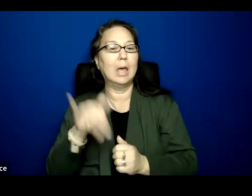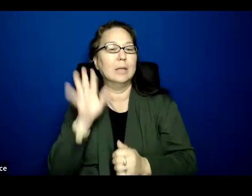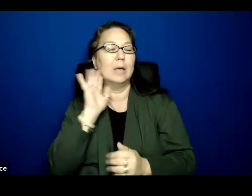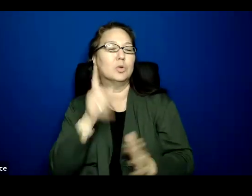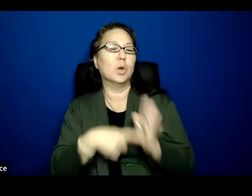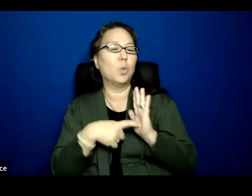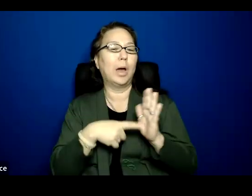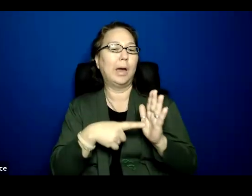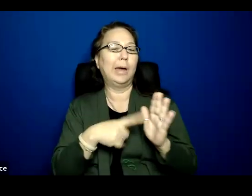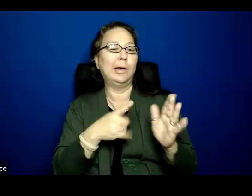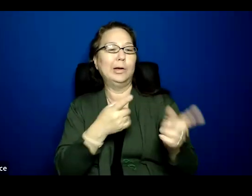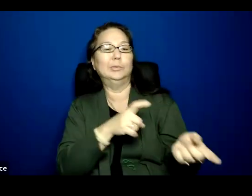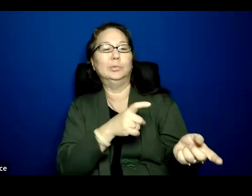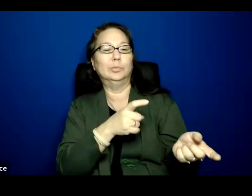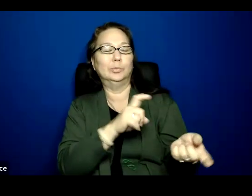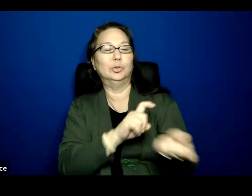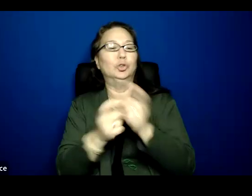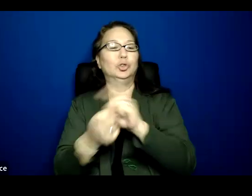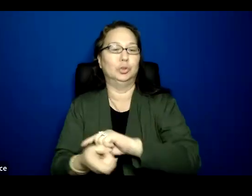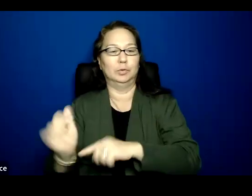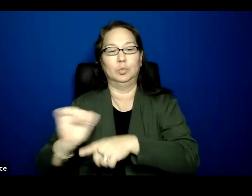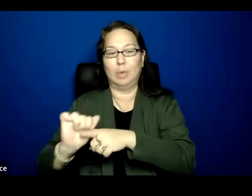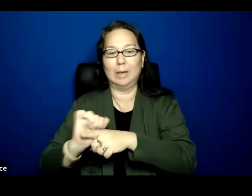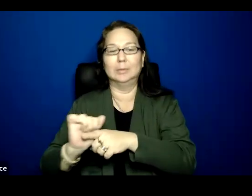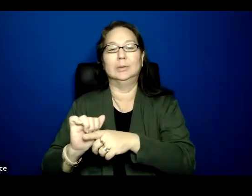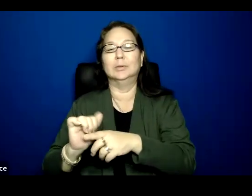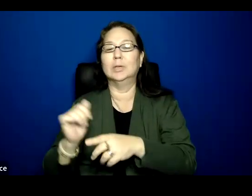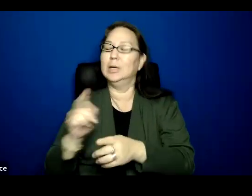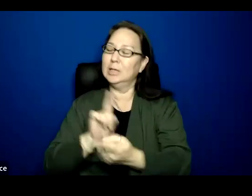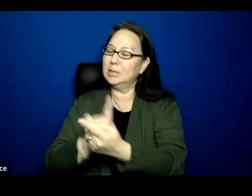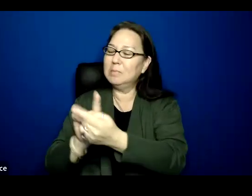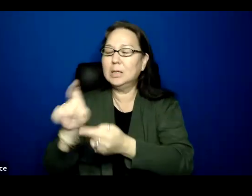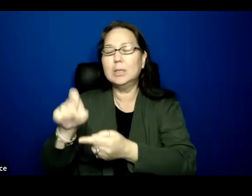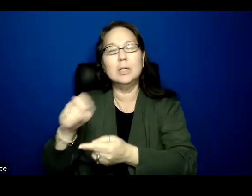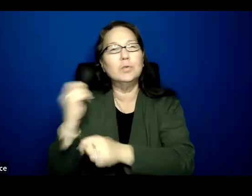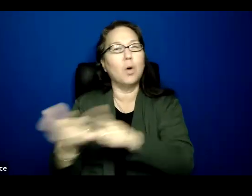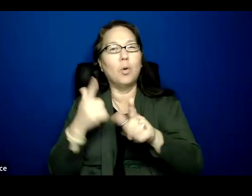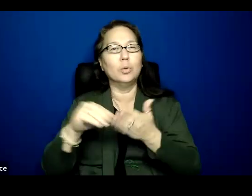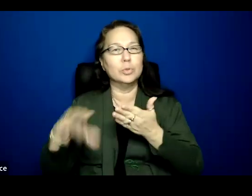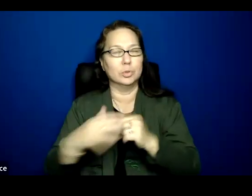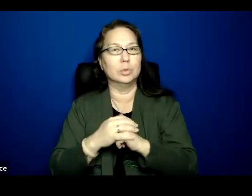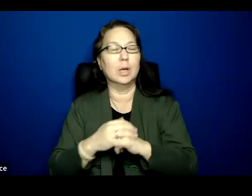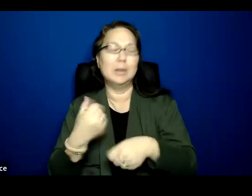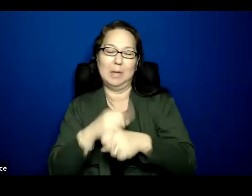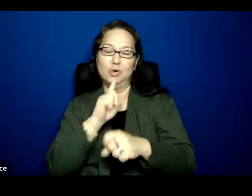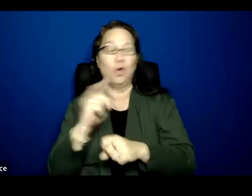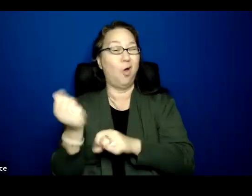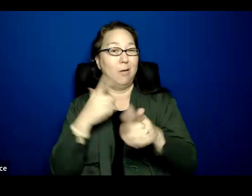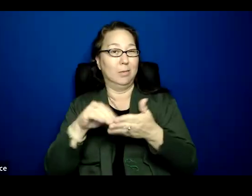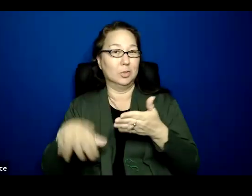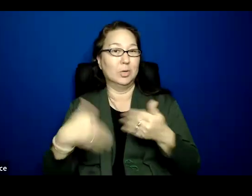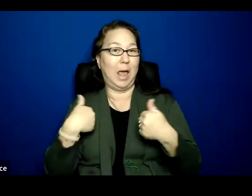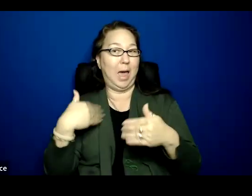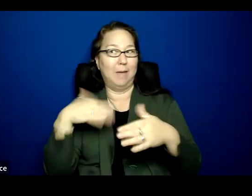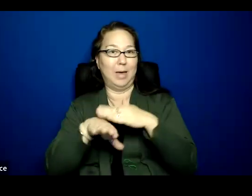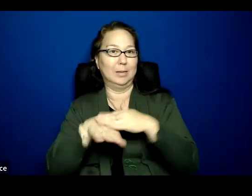students as they learn alongside their peers. That meant ensuring all students have access to grade level content and